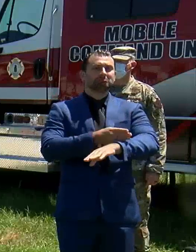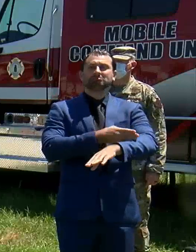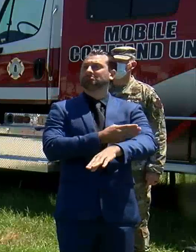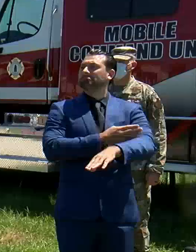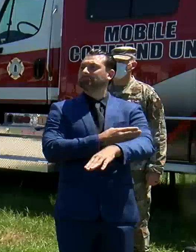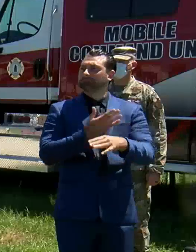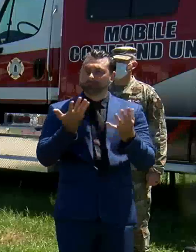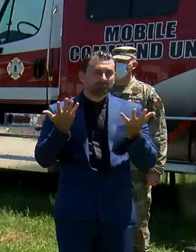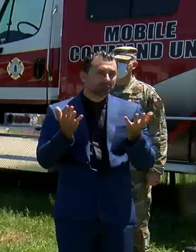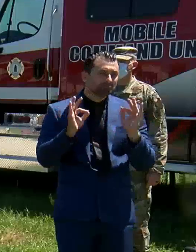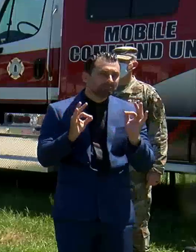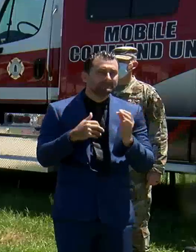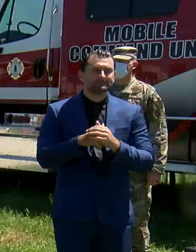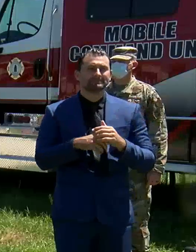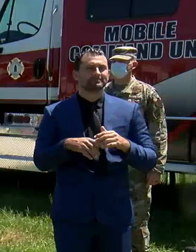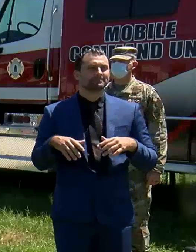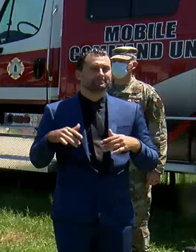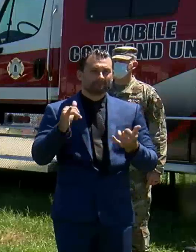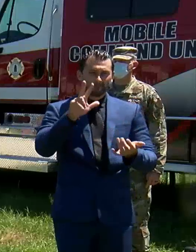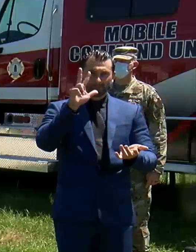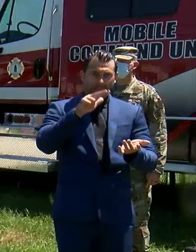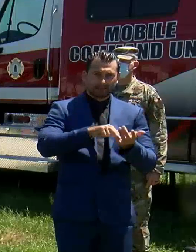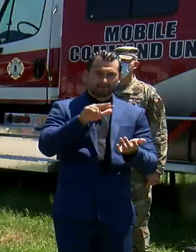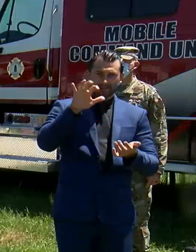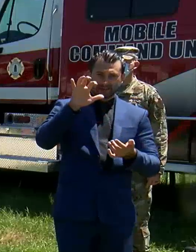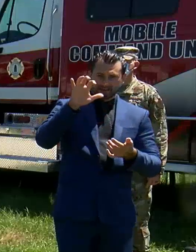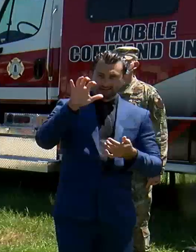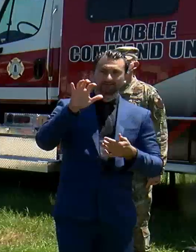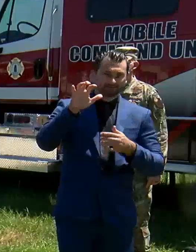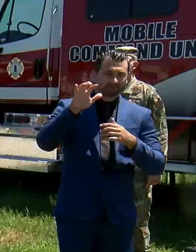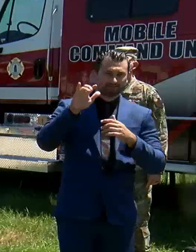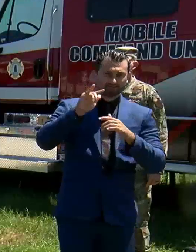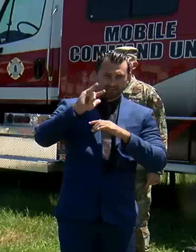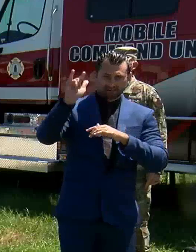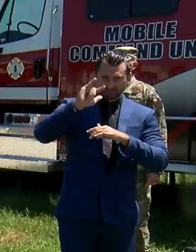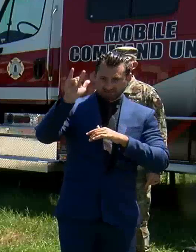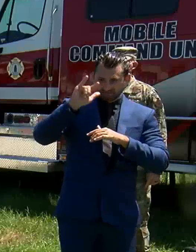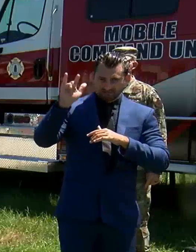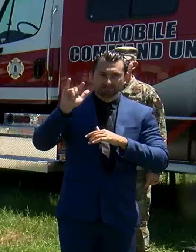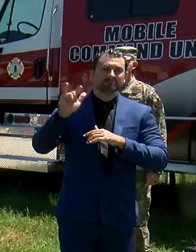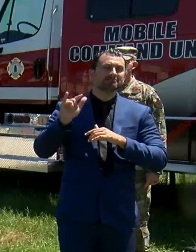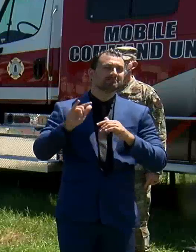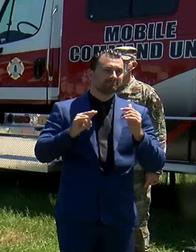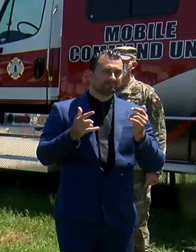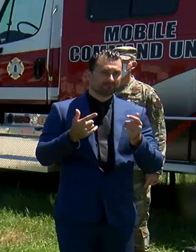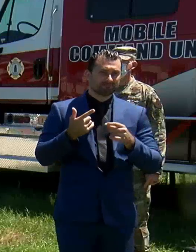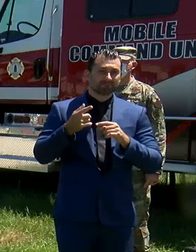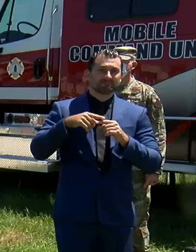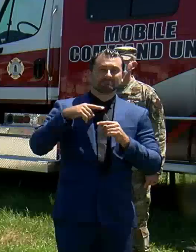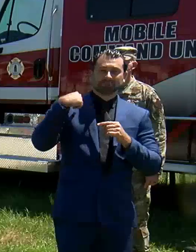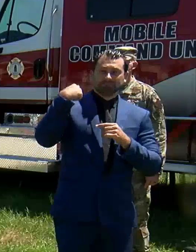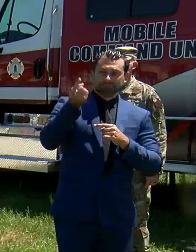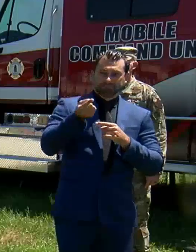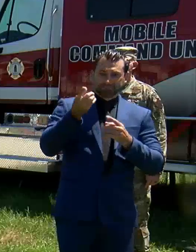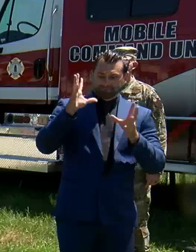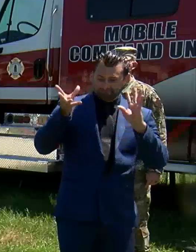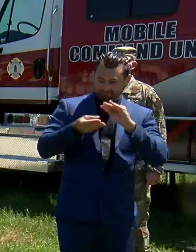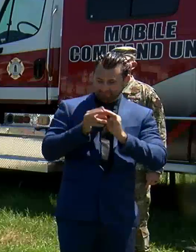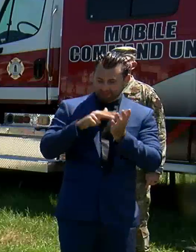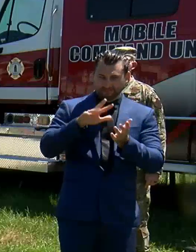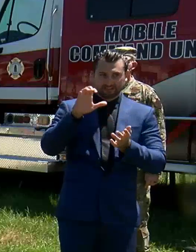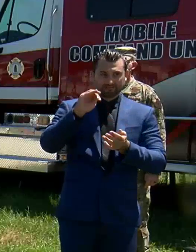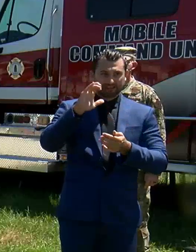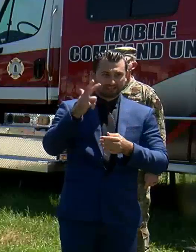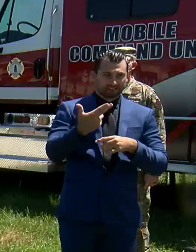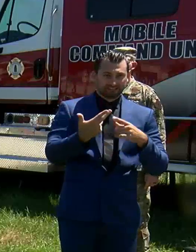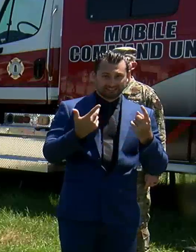flights between March 23rd and May 4th. Now, a lot of those have few passengers at this point, but still, that's just